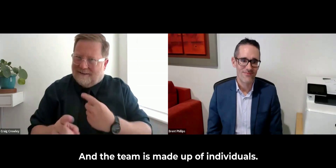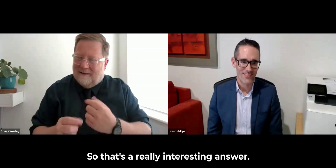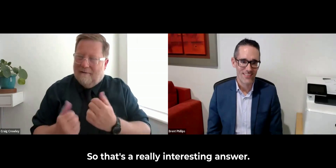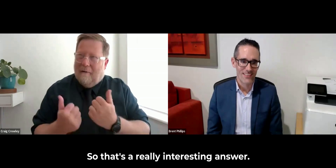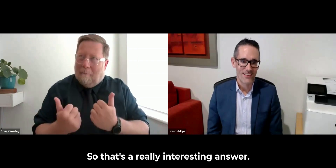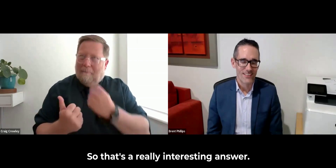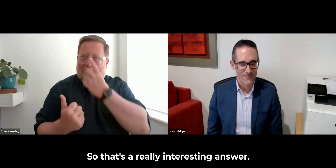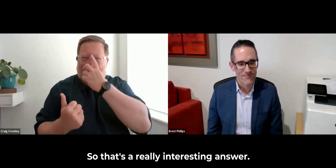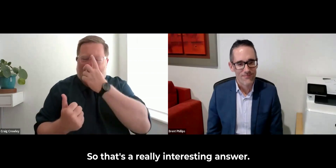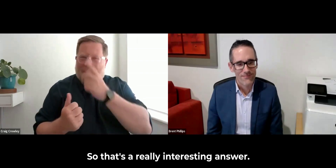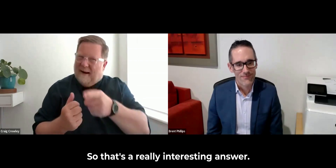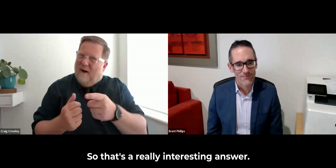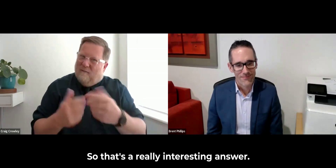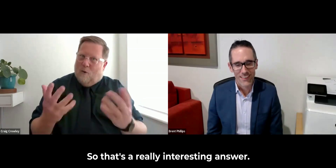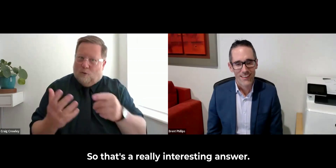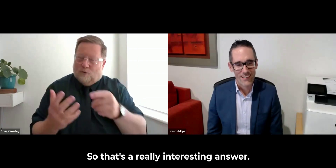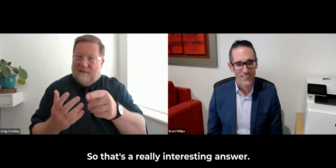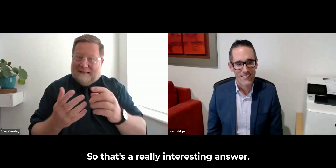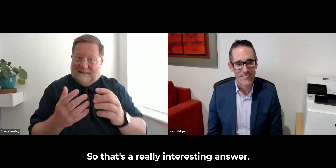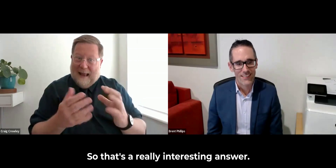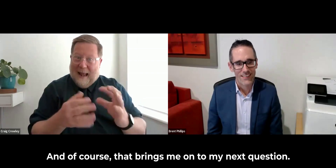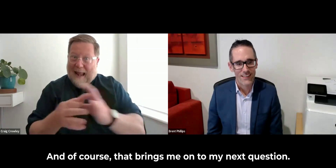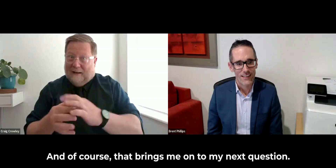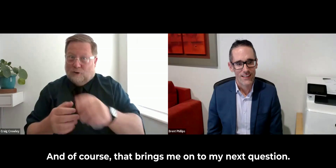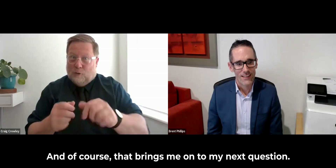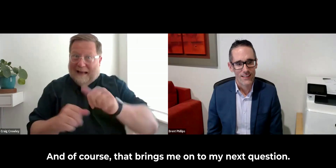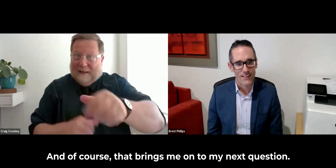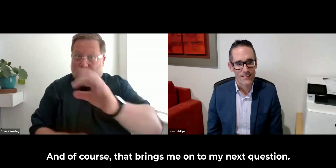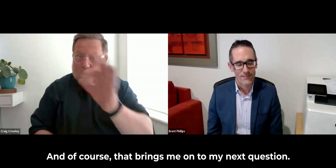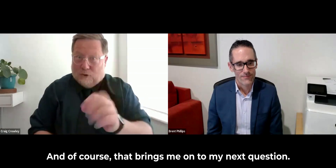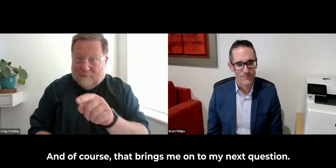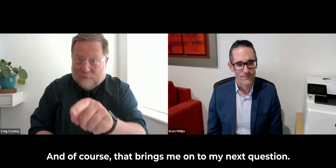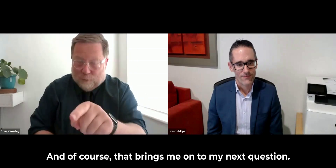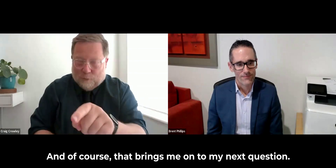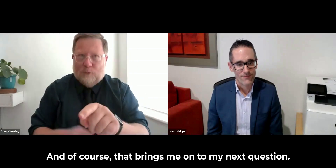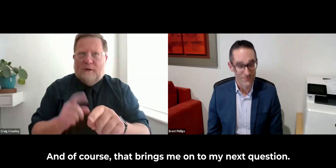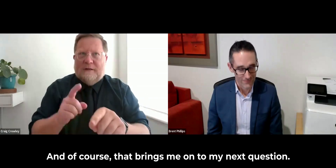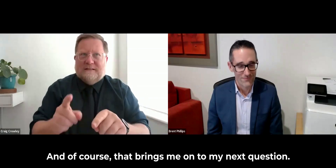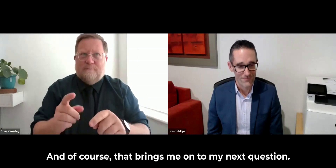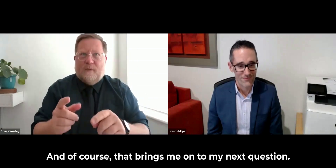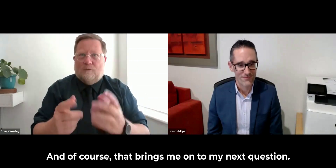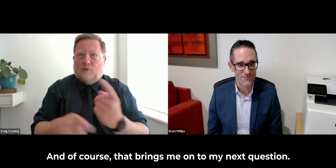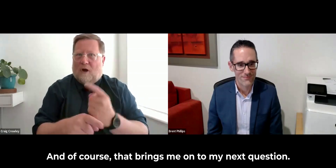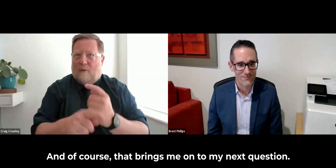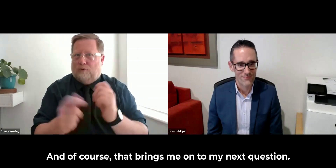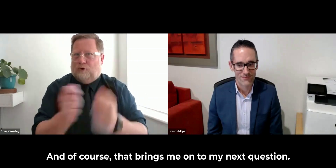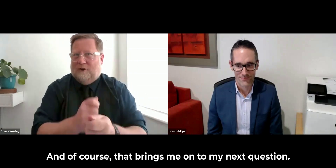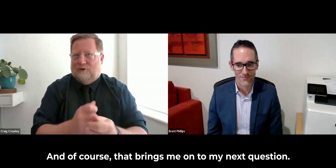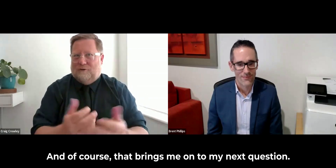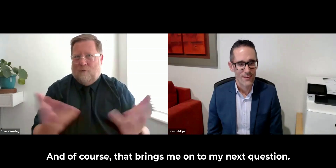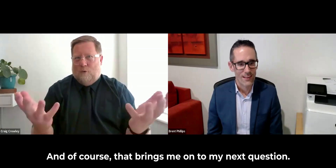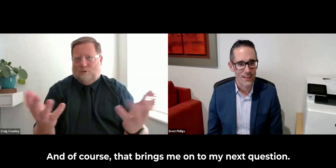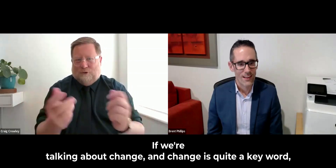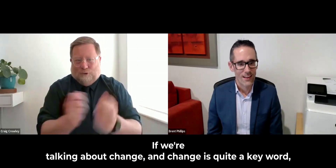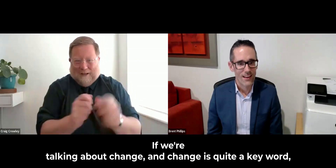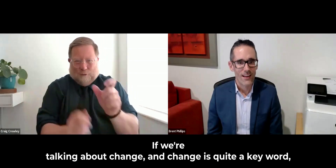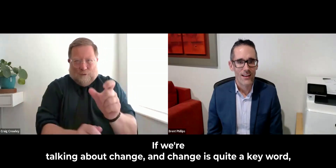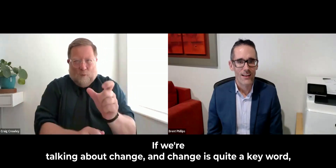So that's a really interesting answer. And of course, that brings me on to my next question. If we're talking